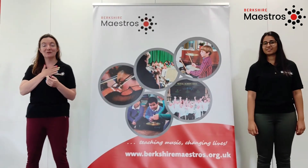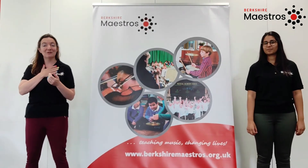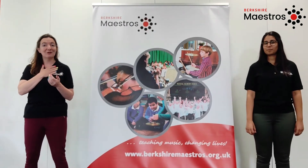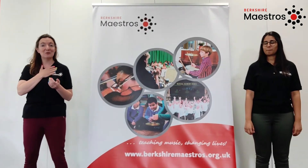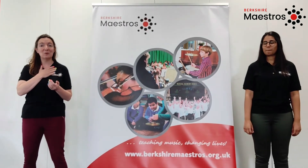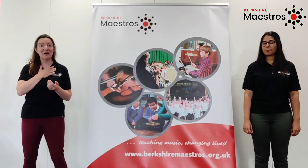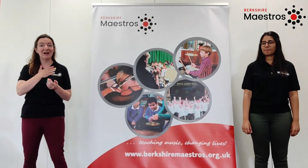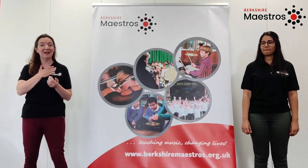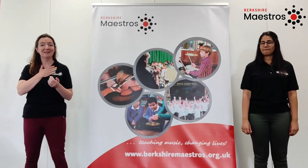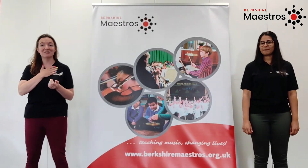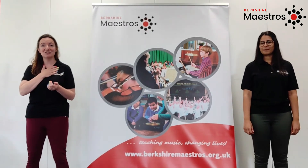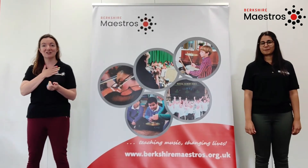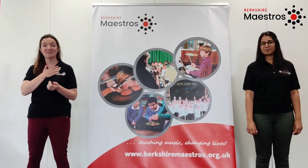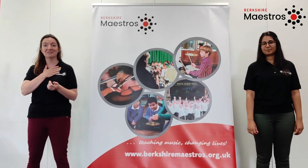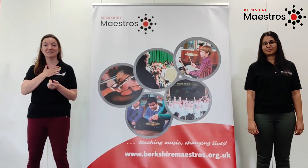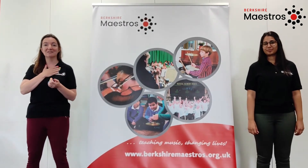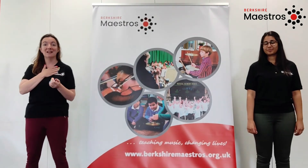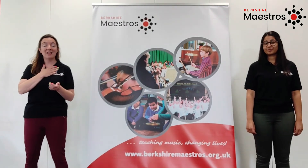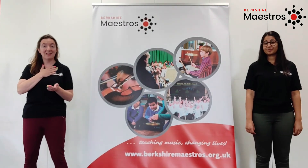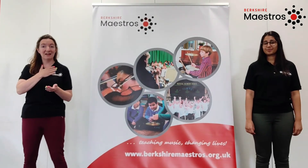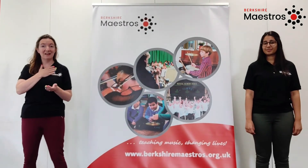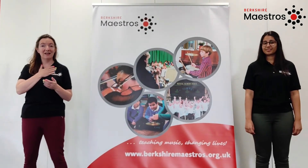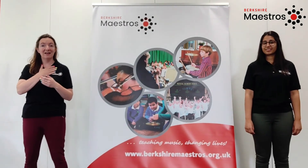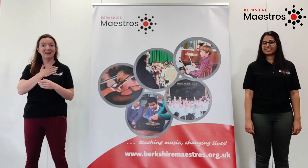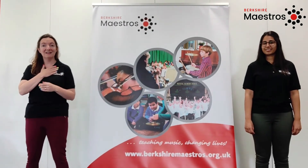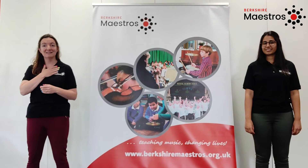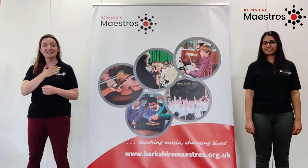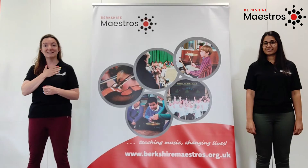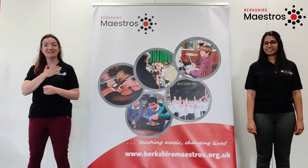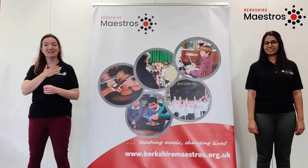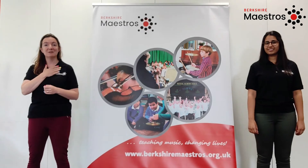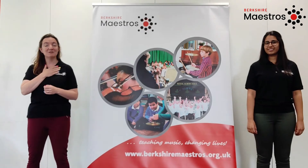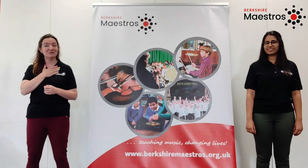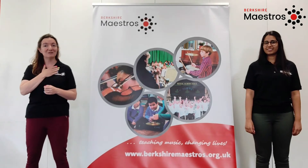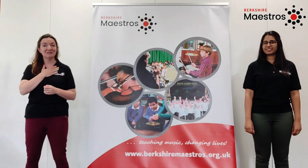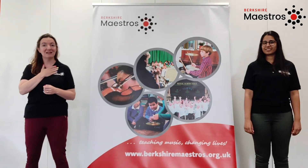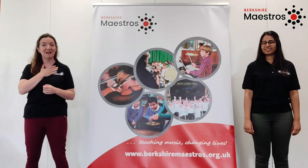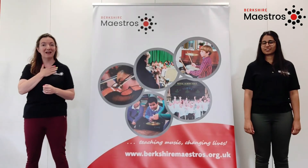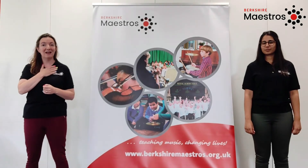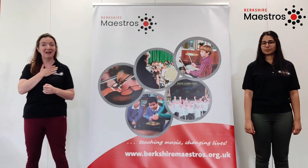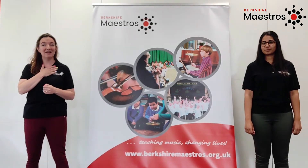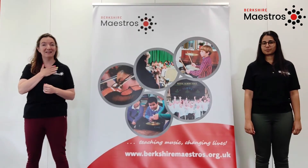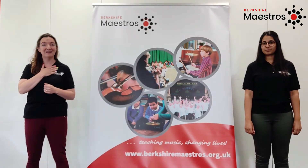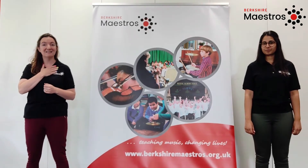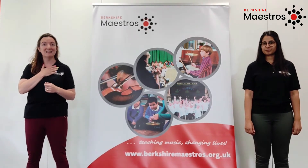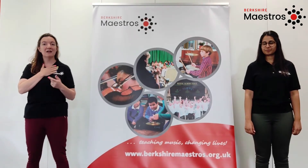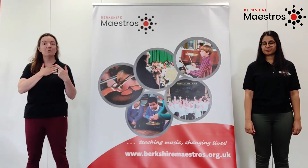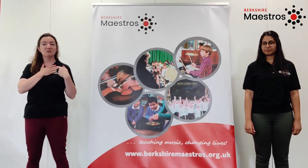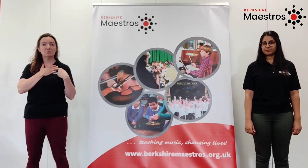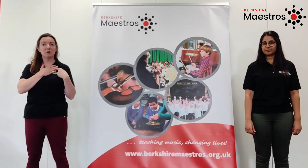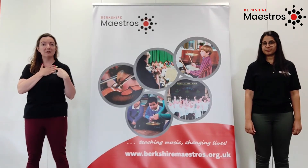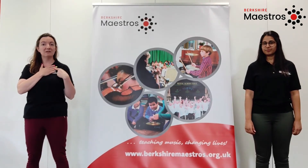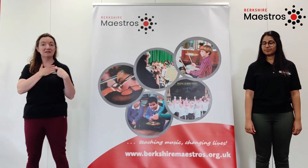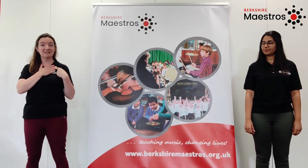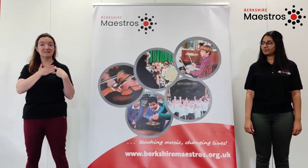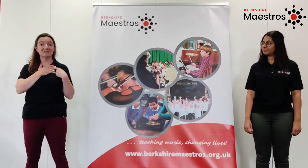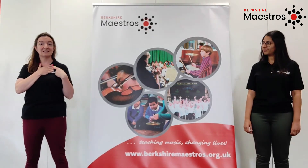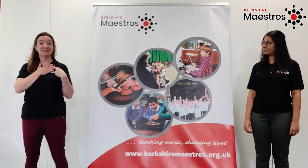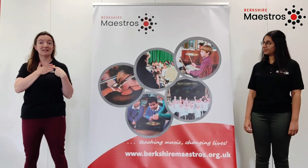the quiet jungle, the lion sleeps tonight. We'll do one sentence at